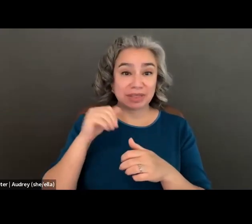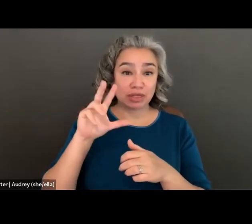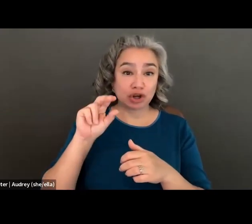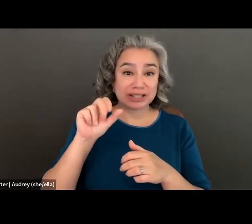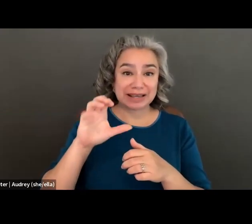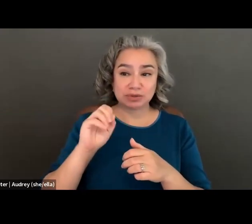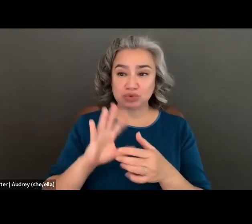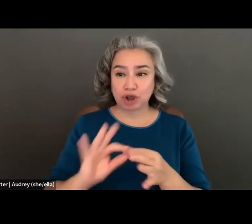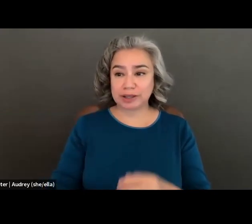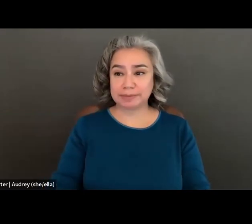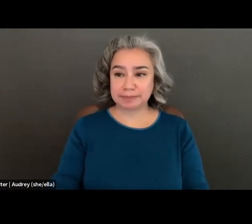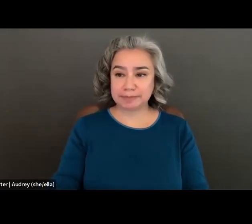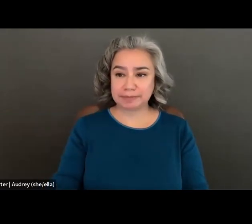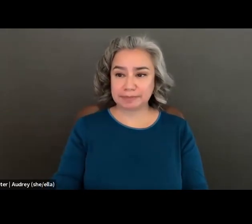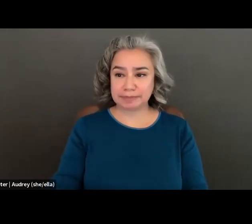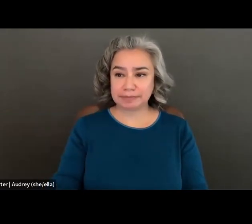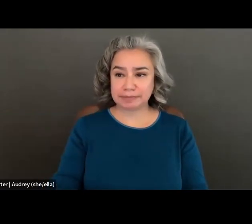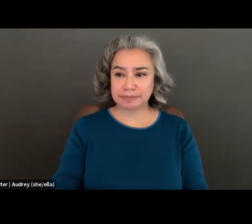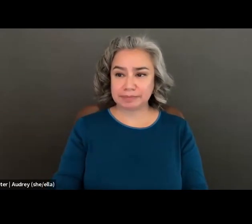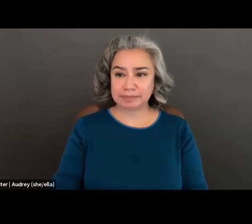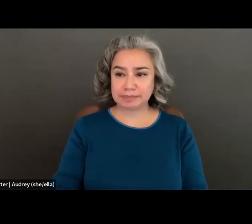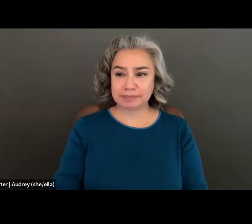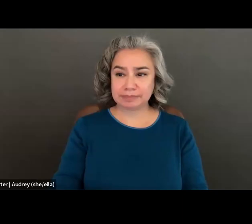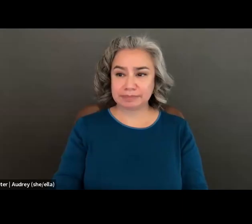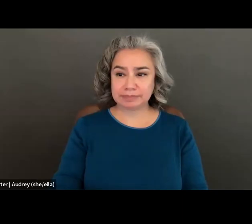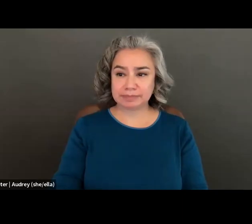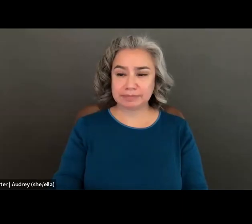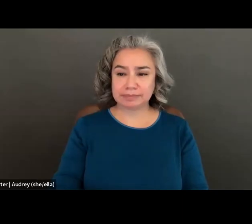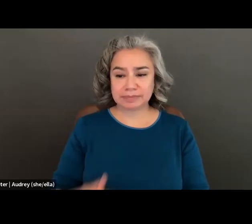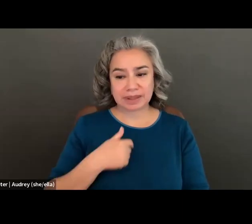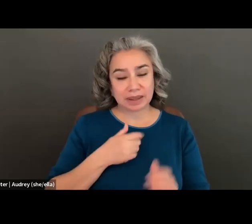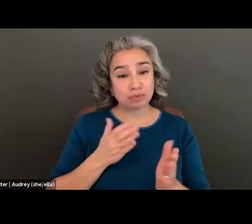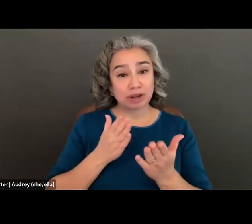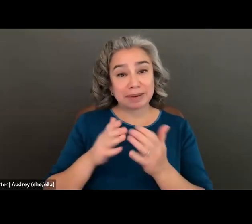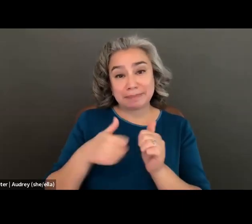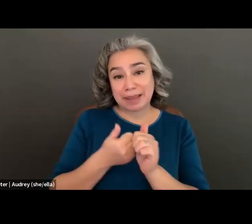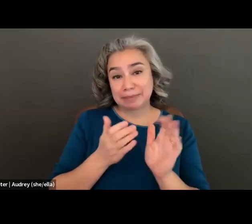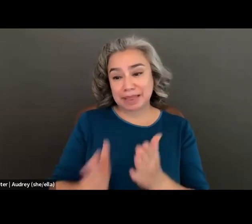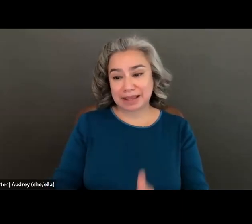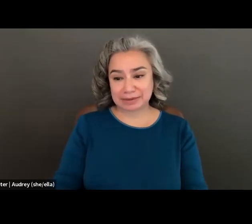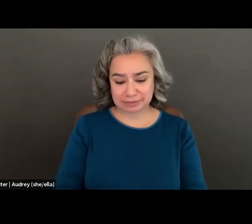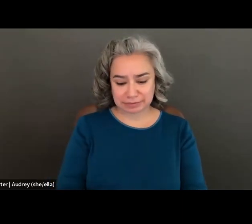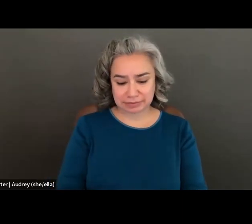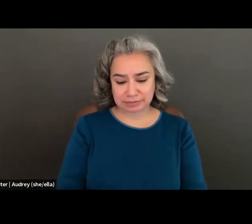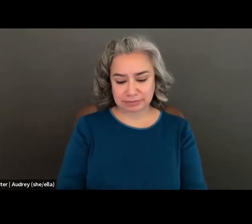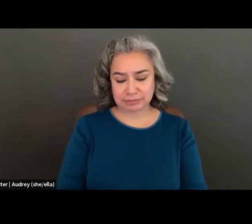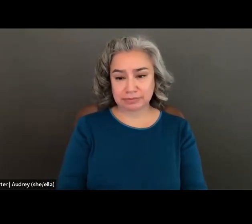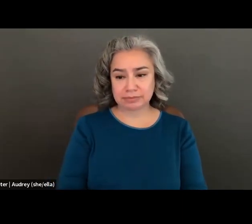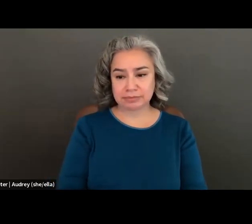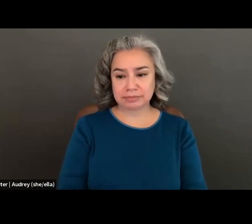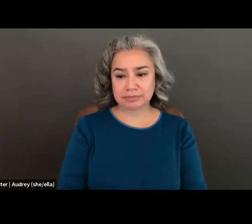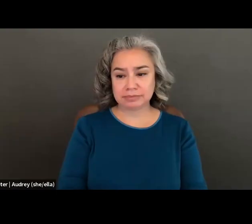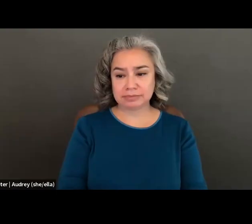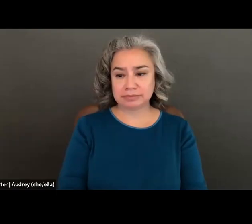talk to your point. So I always recommend having your prepared remarks and then also having a backup plan in case they change